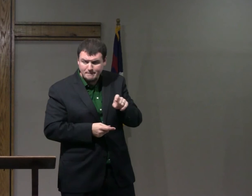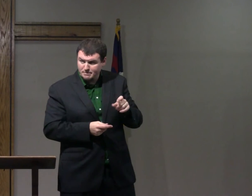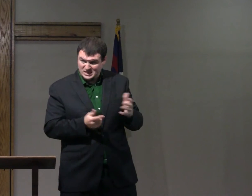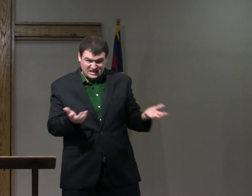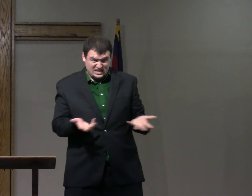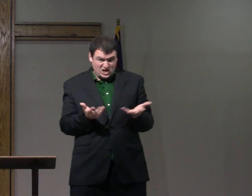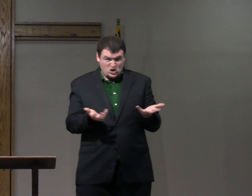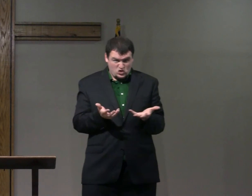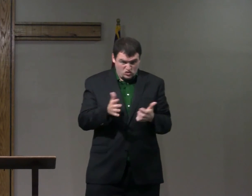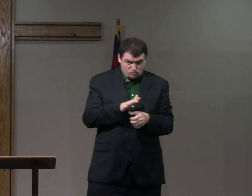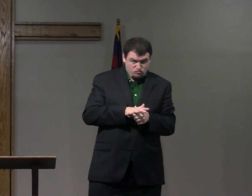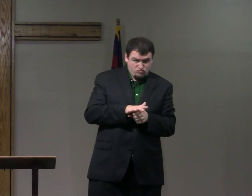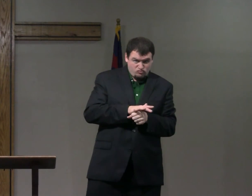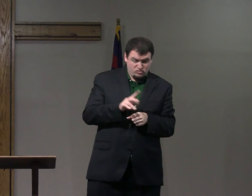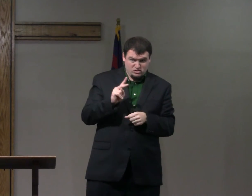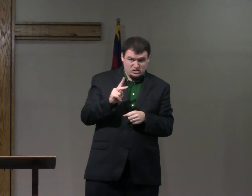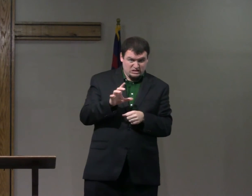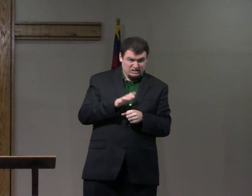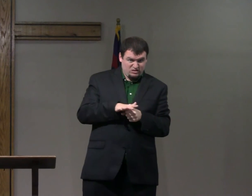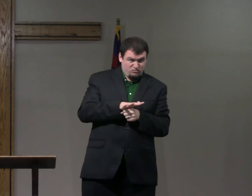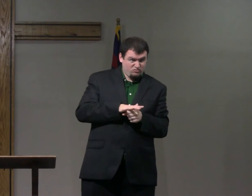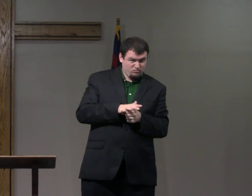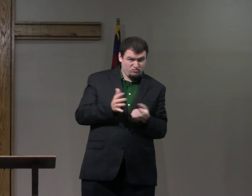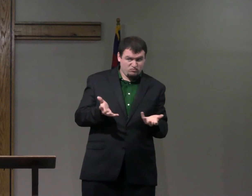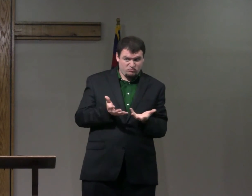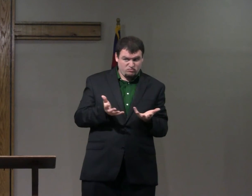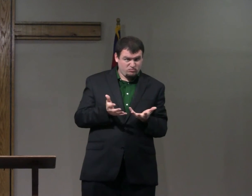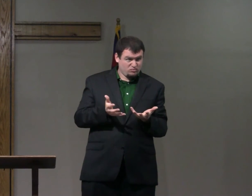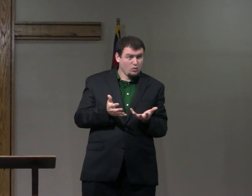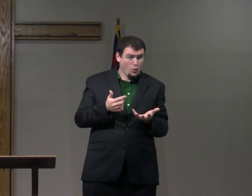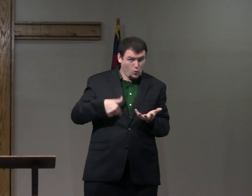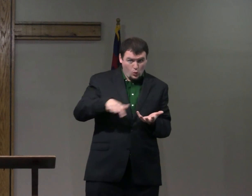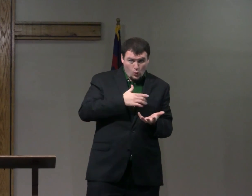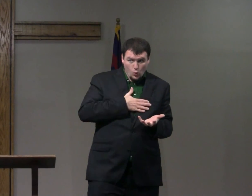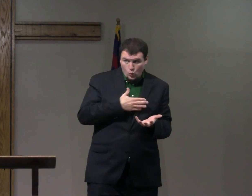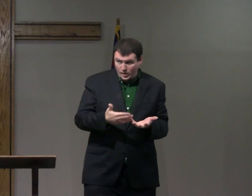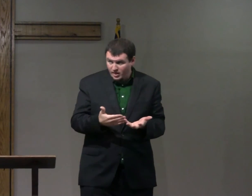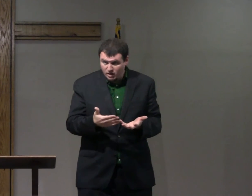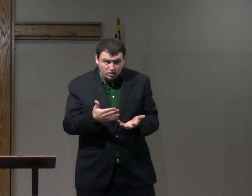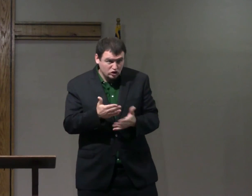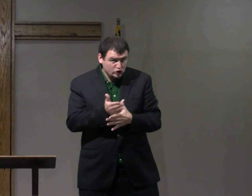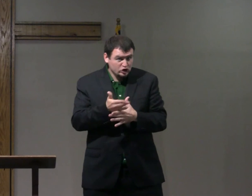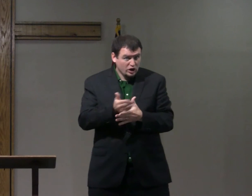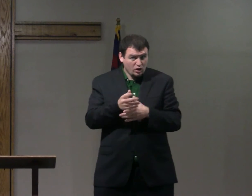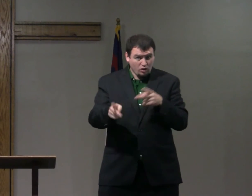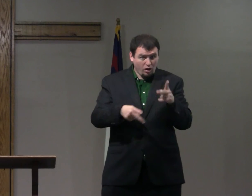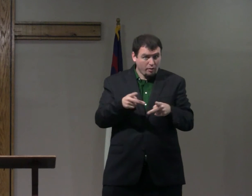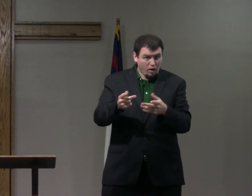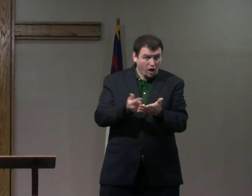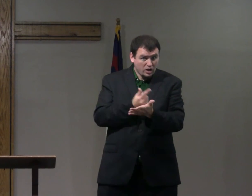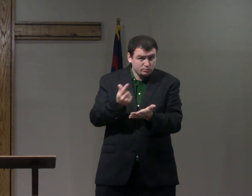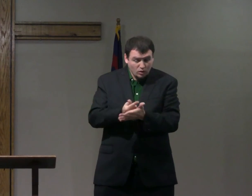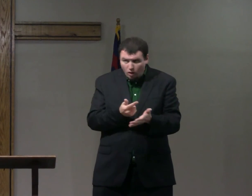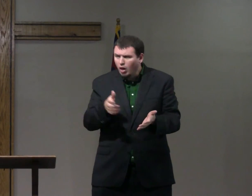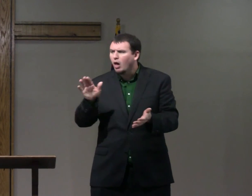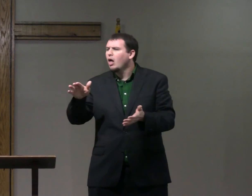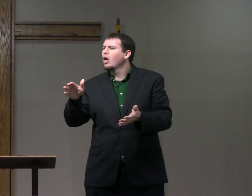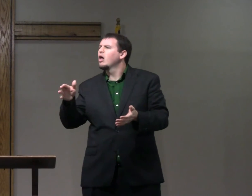My third question, will you share the gospel to the people here in Kansas City? Are you willing to share the gospel